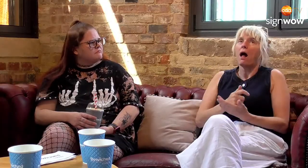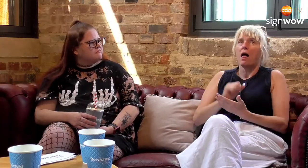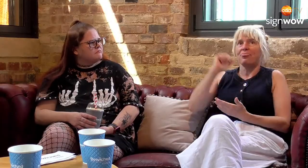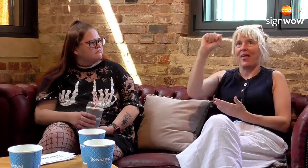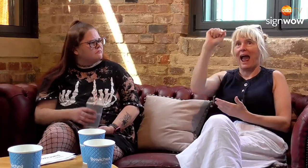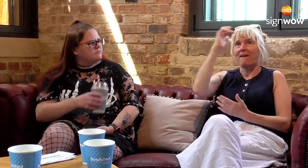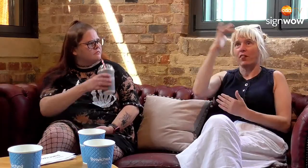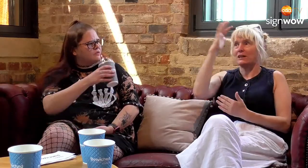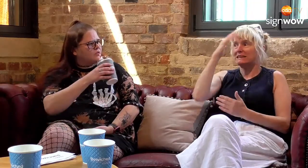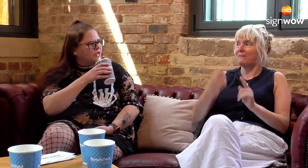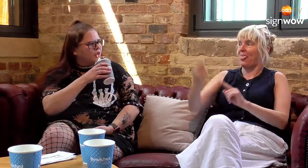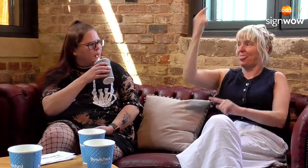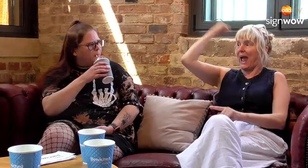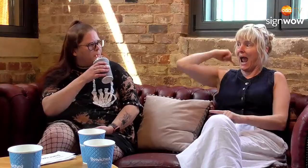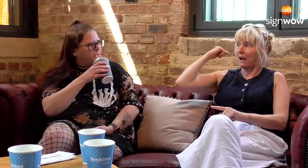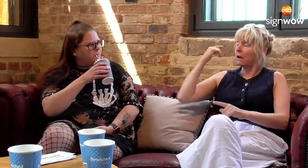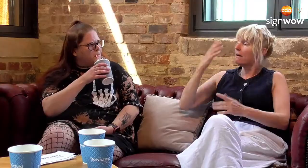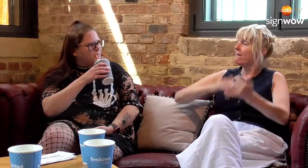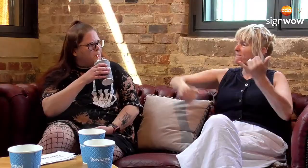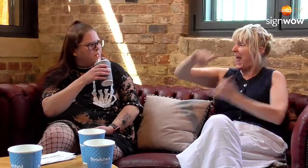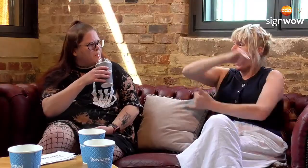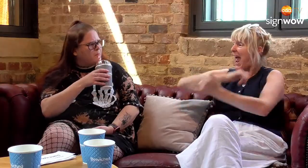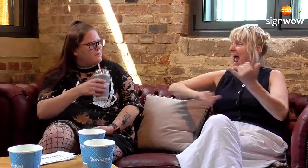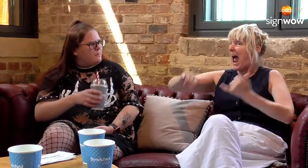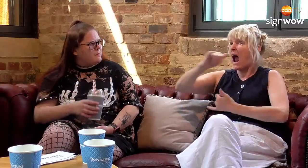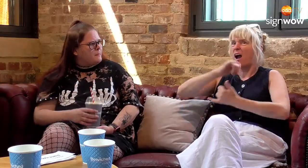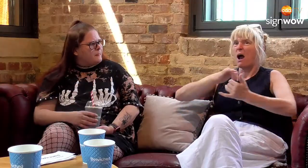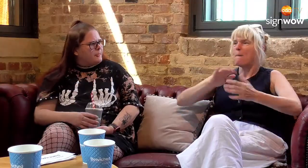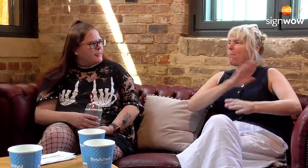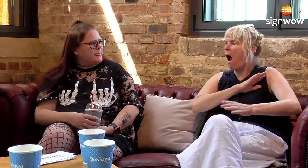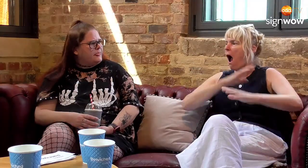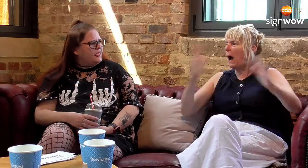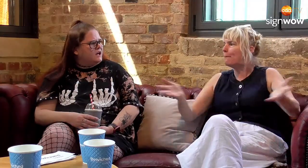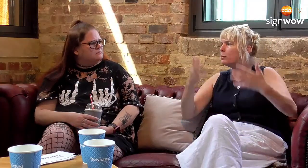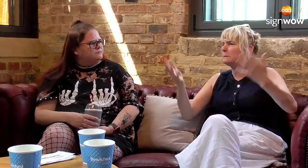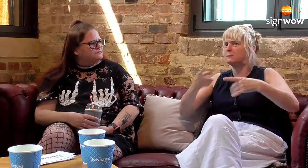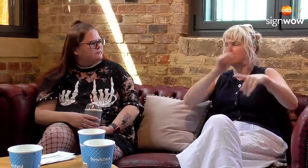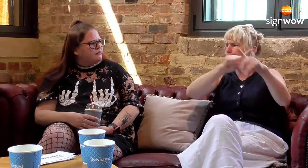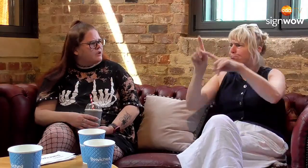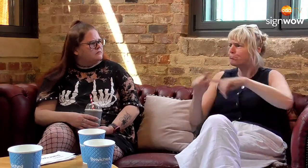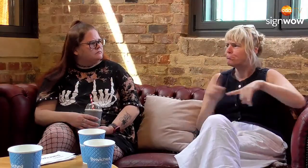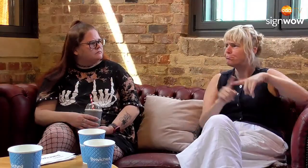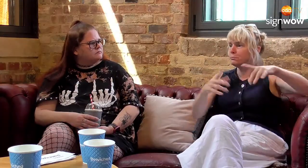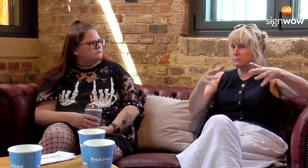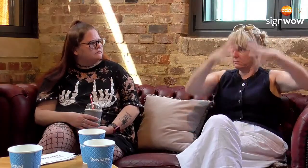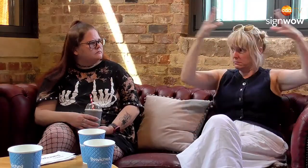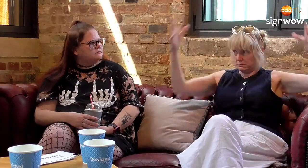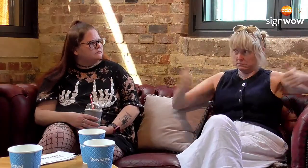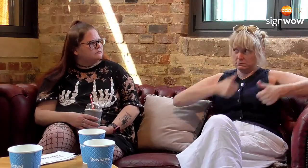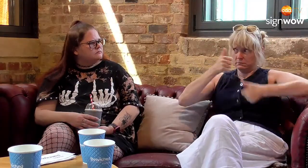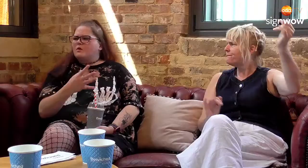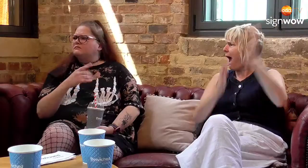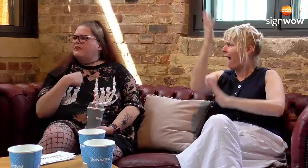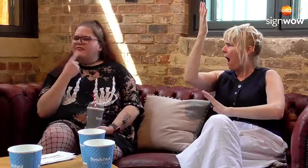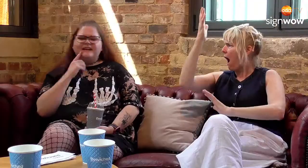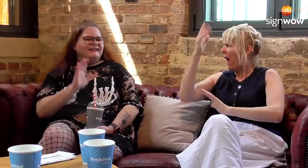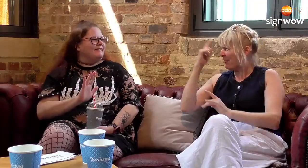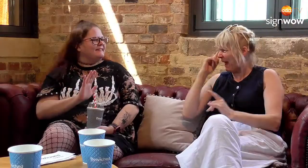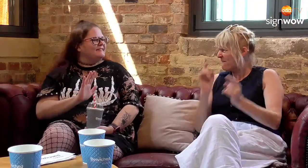back, and I'm just amazed by their philosophy they had back then. It was a fairground, a park, and they had amusements there. It's an incredible place. Oh,